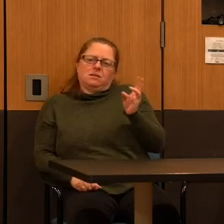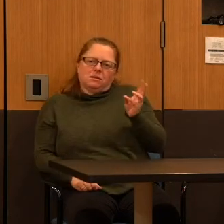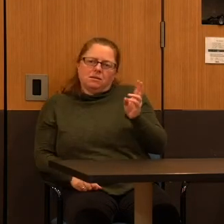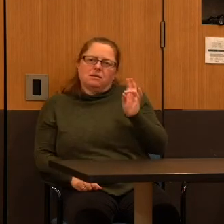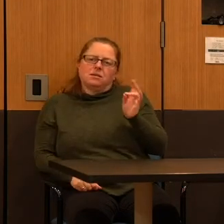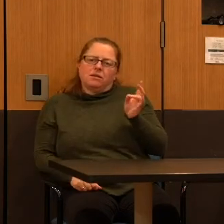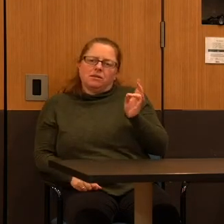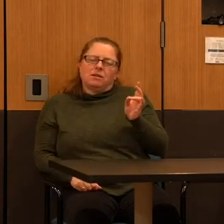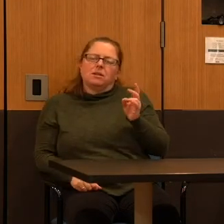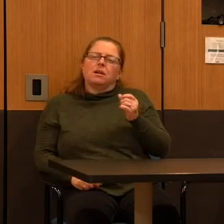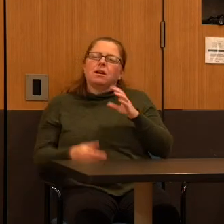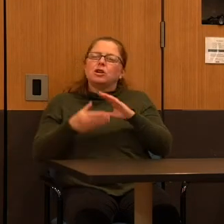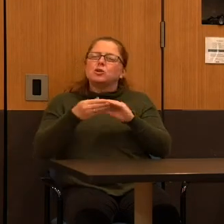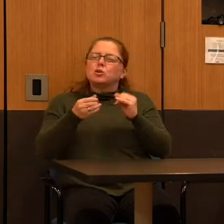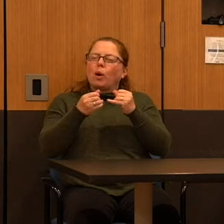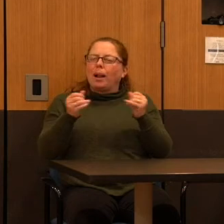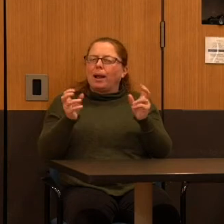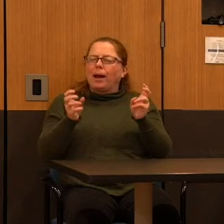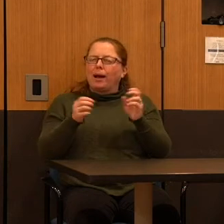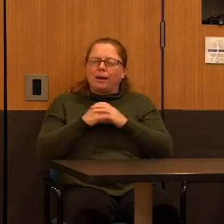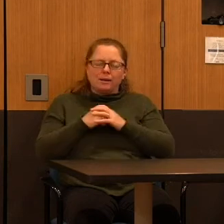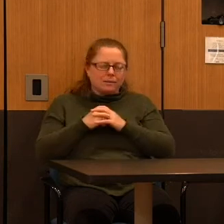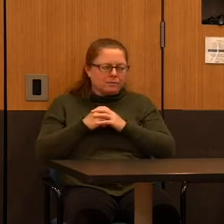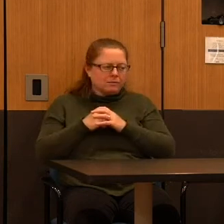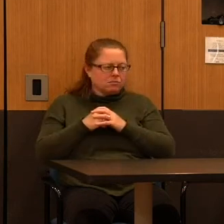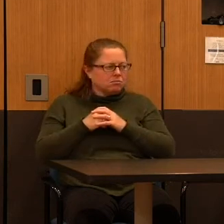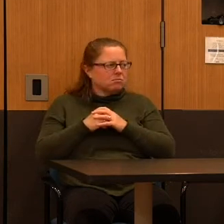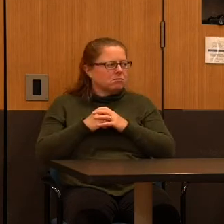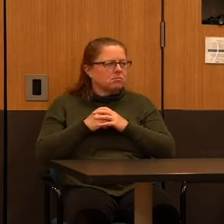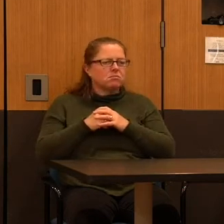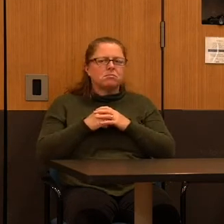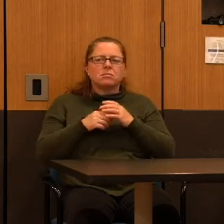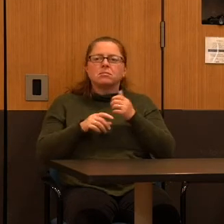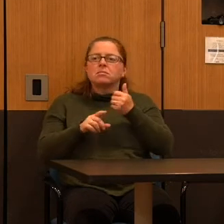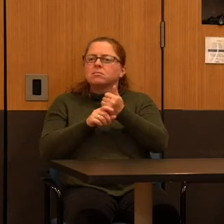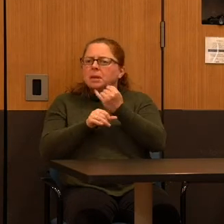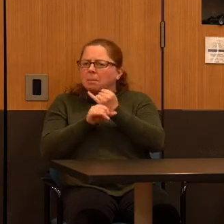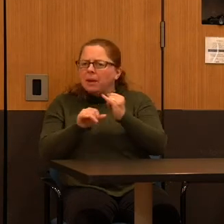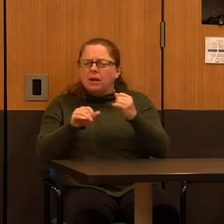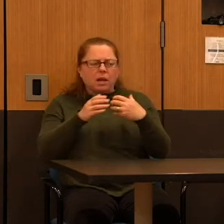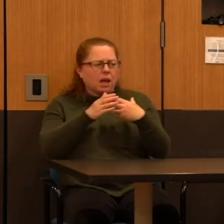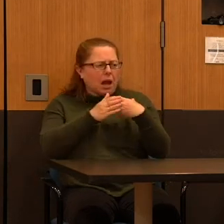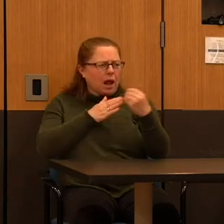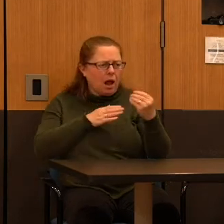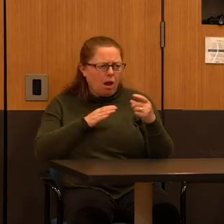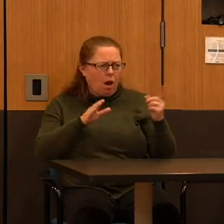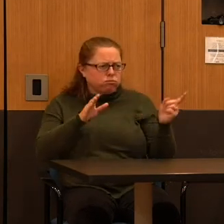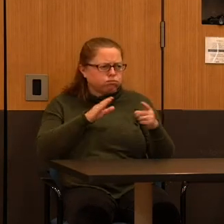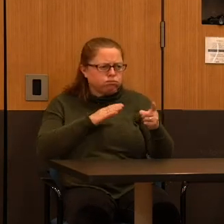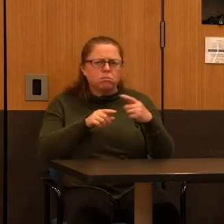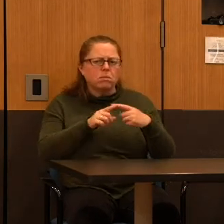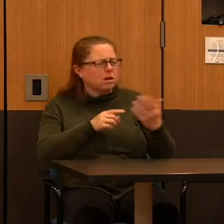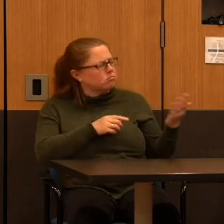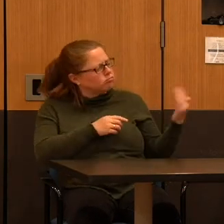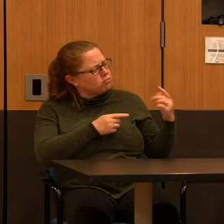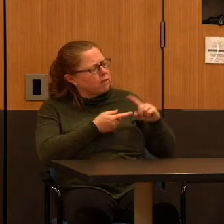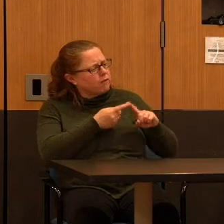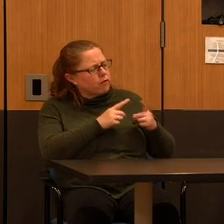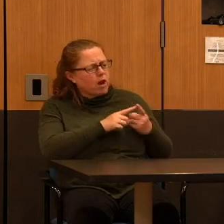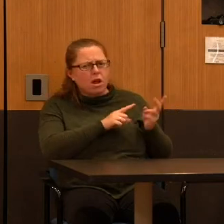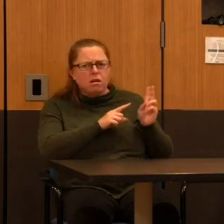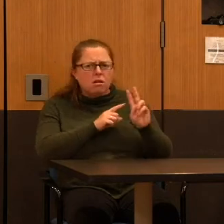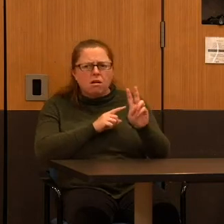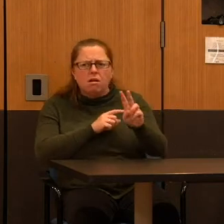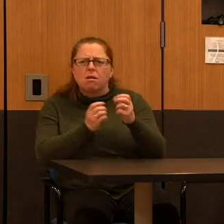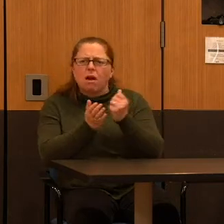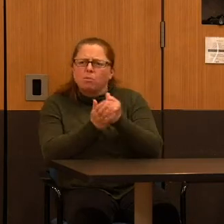the storyline sort of suggests, you know, making your way out by yourself, but also helping your friends to make this, right? I